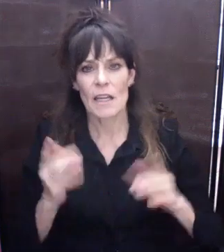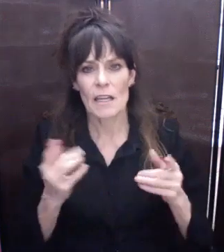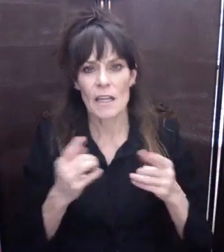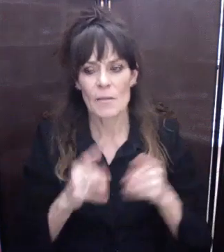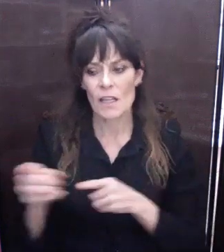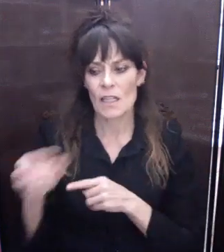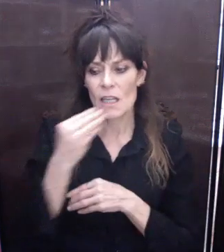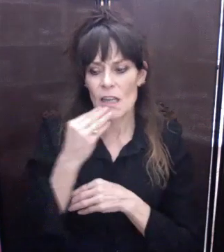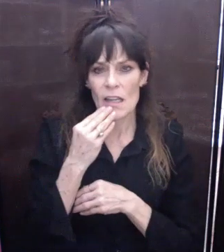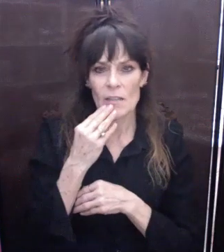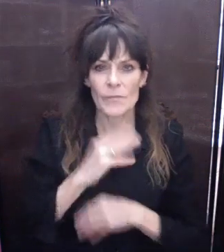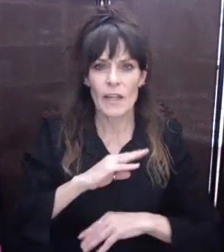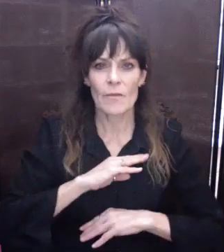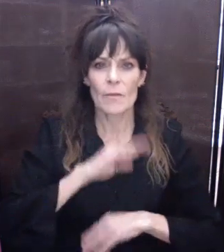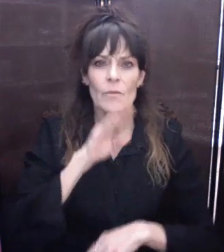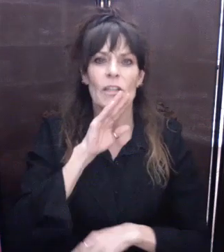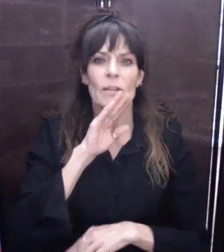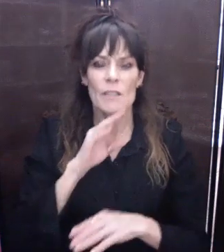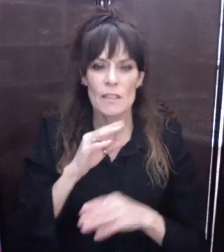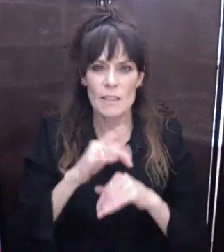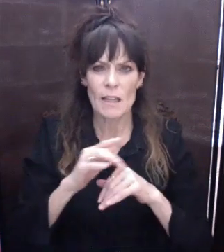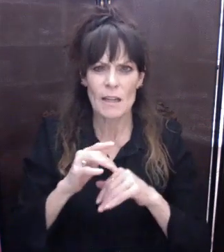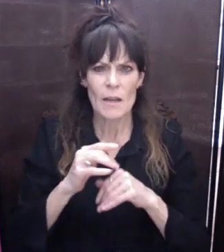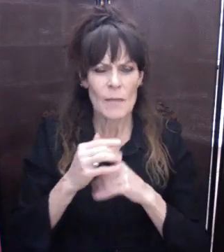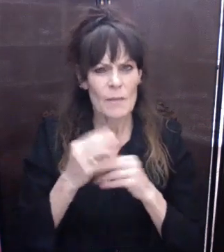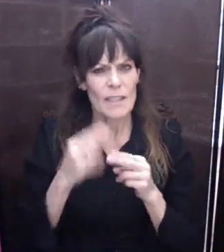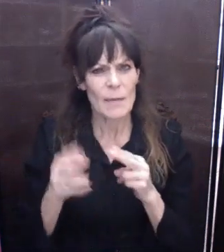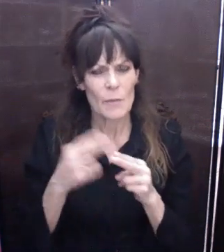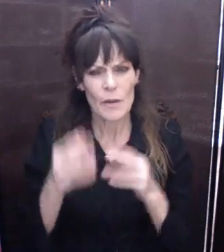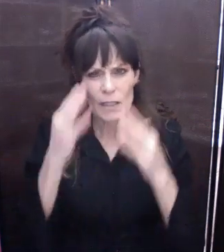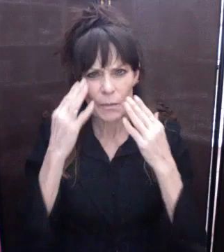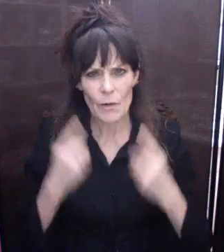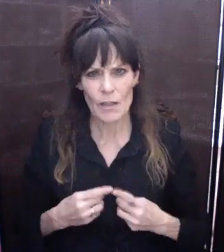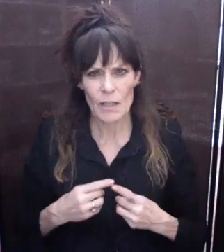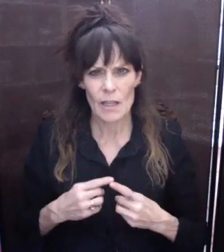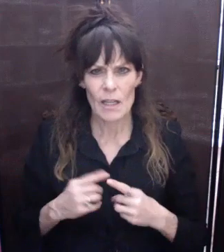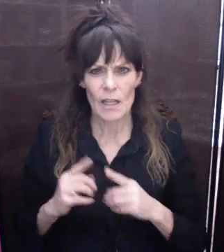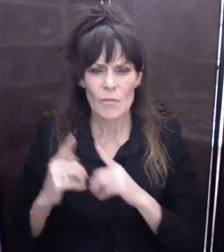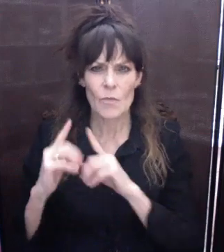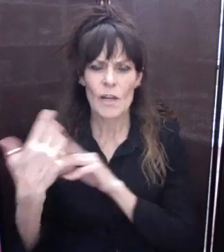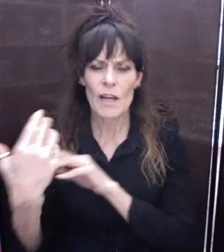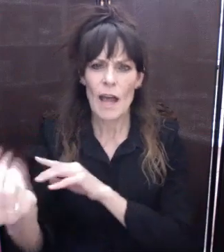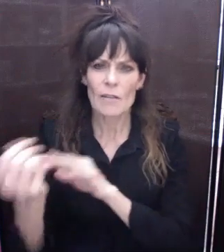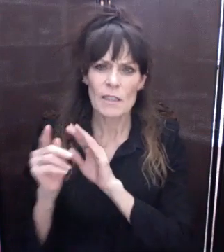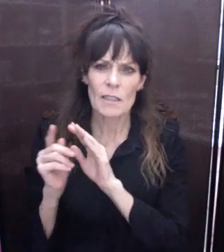The result was actually temporary depression mania. He rushed away to commit suicide. This is the story in which